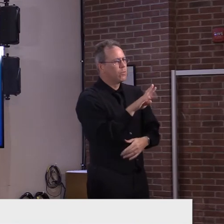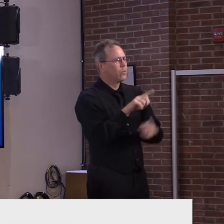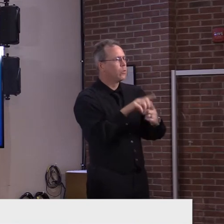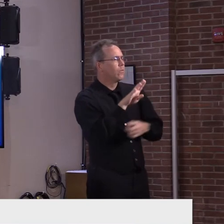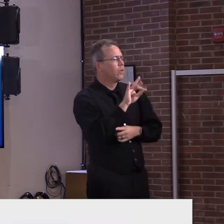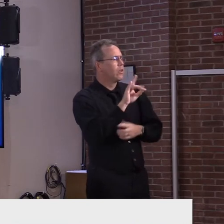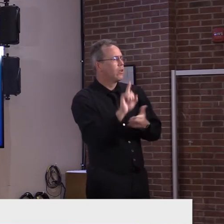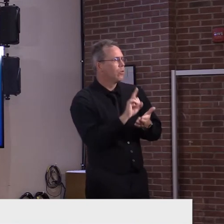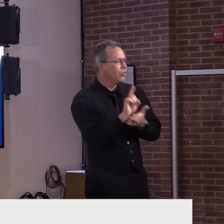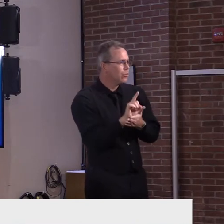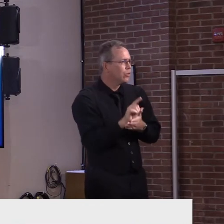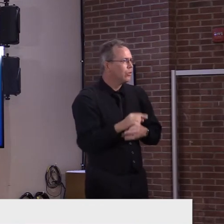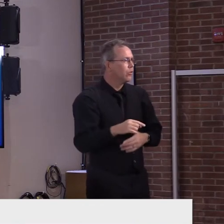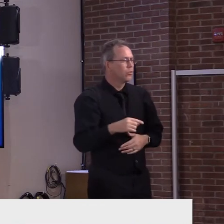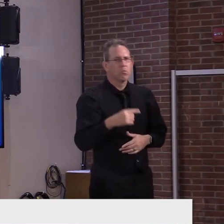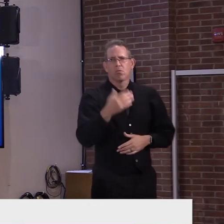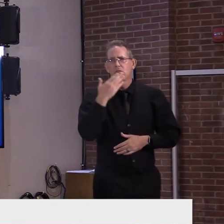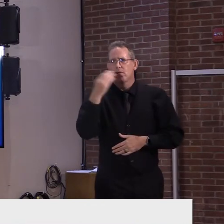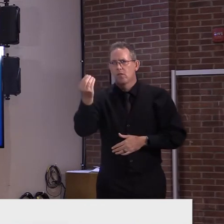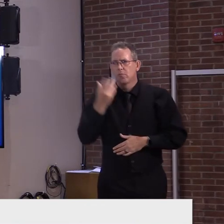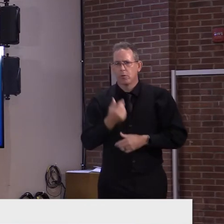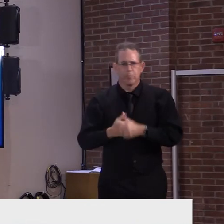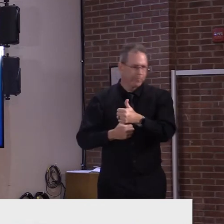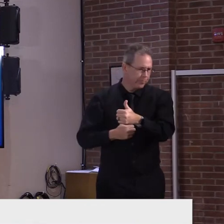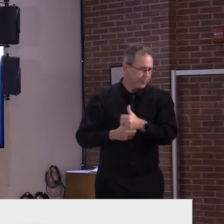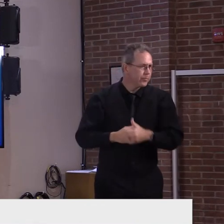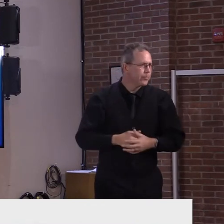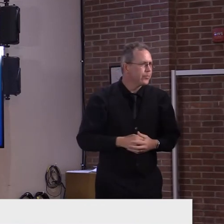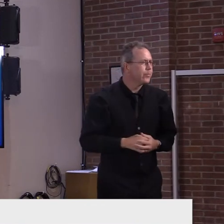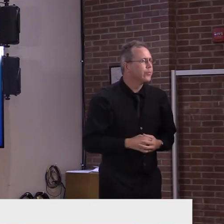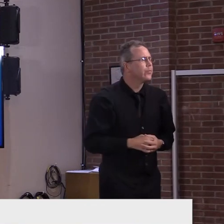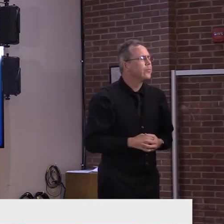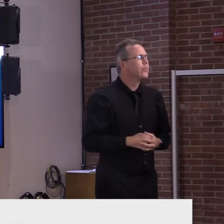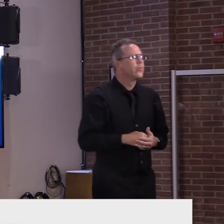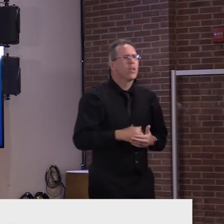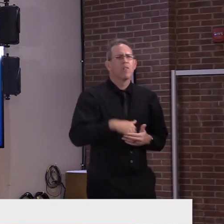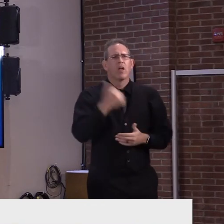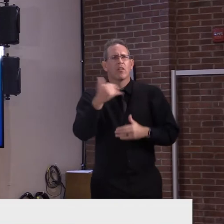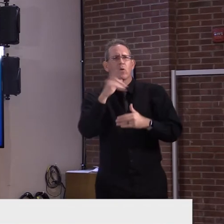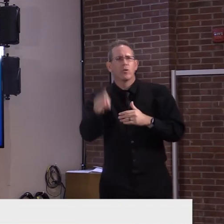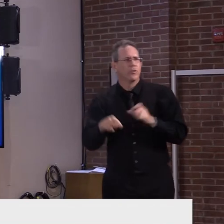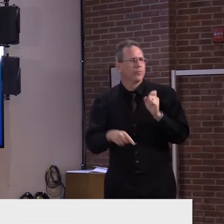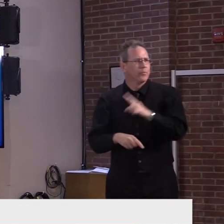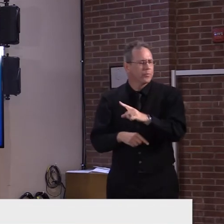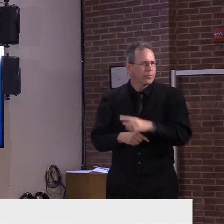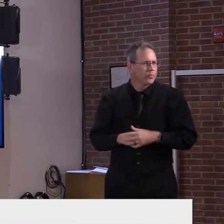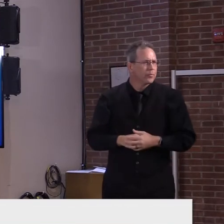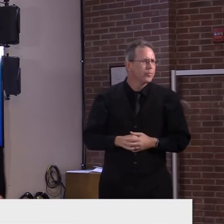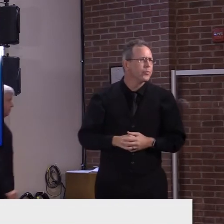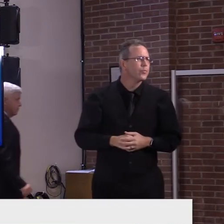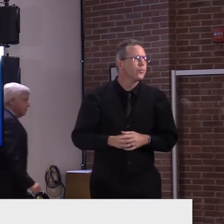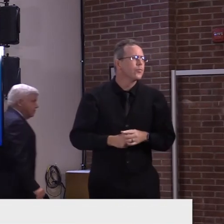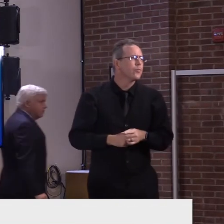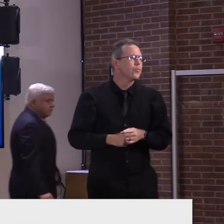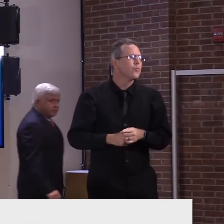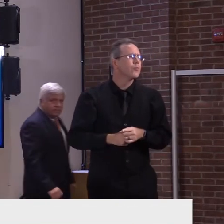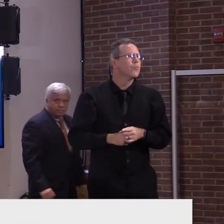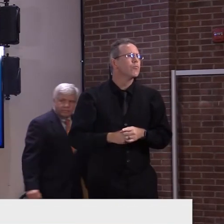Okay. Okay. And then I don't know who knows the answer to this question. What percentage of state employees are back in the workplace, the